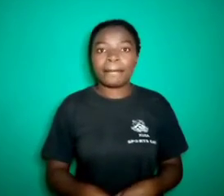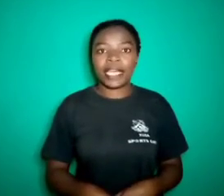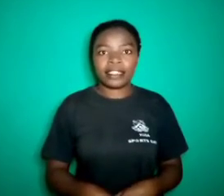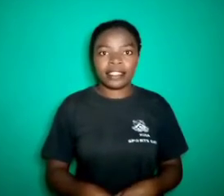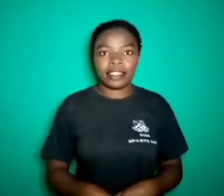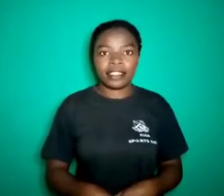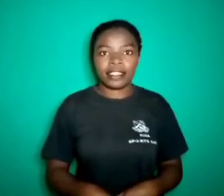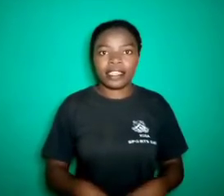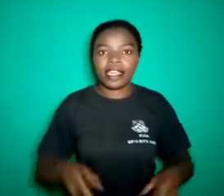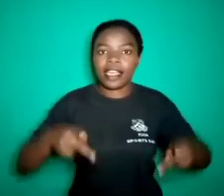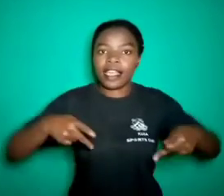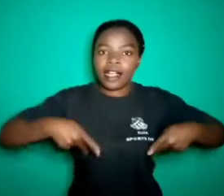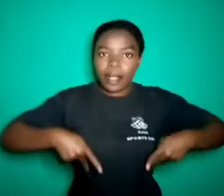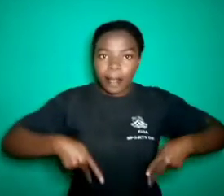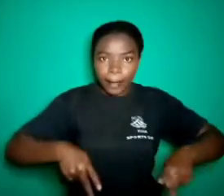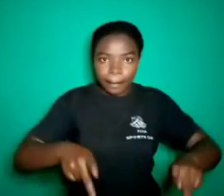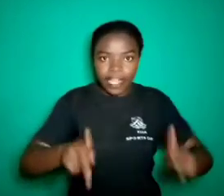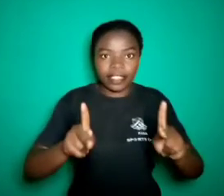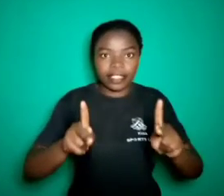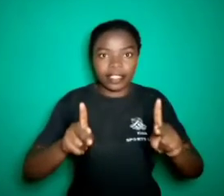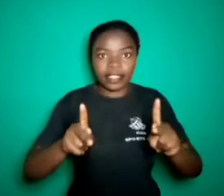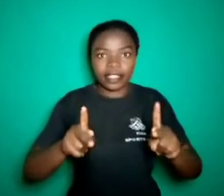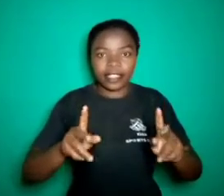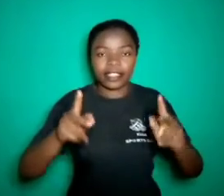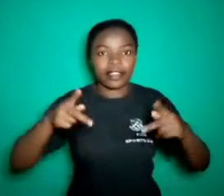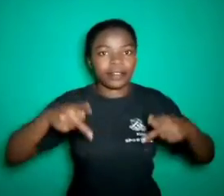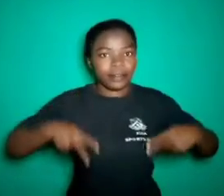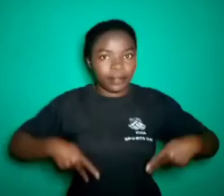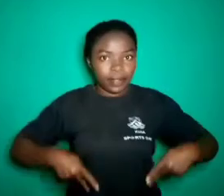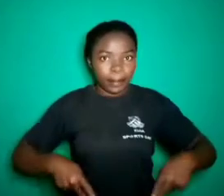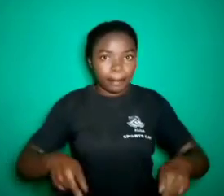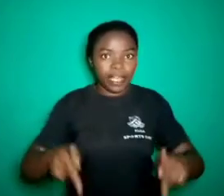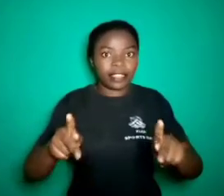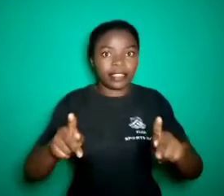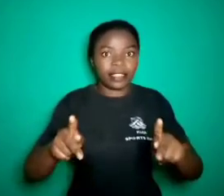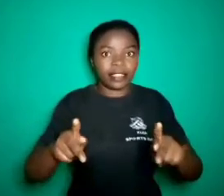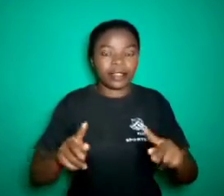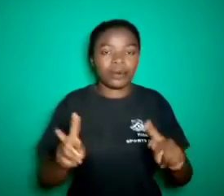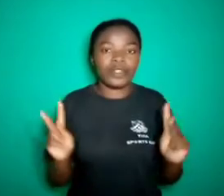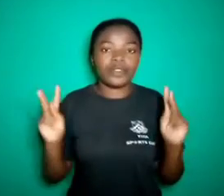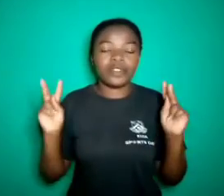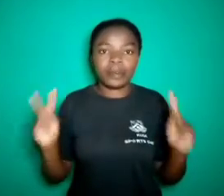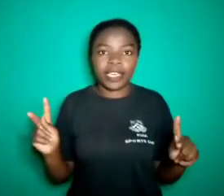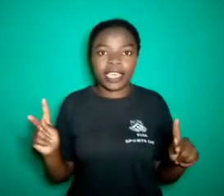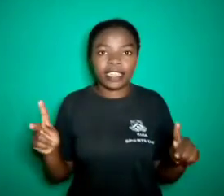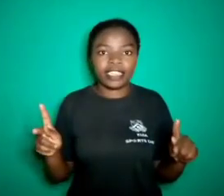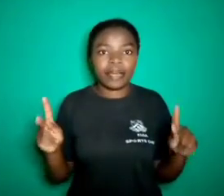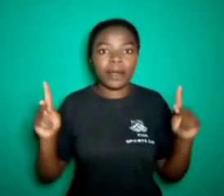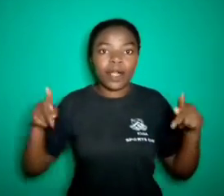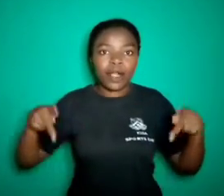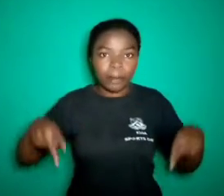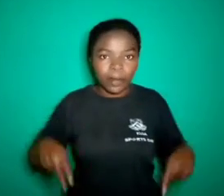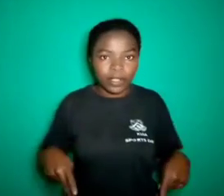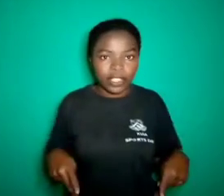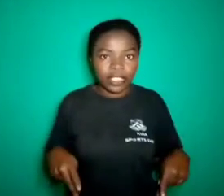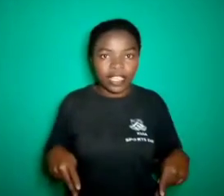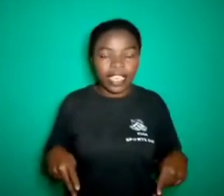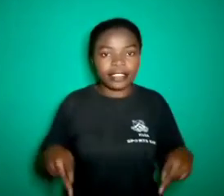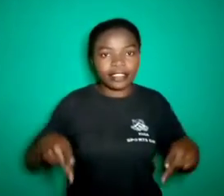Path. Path. Path. We use P hand shape, both hands,